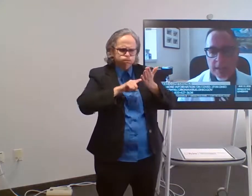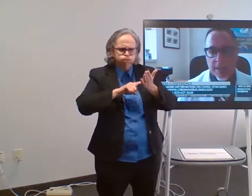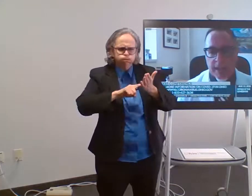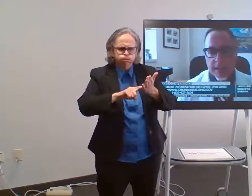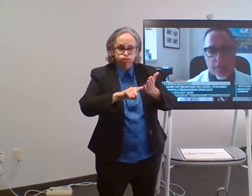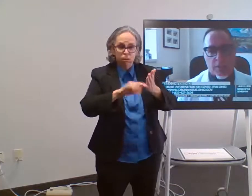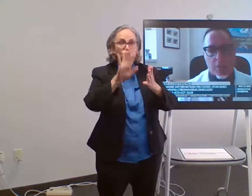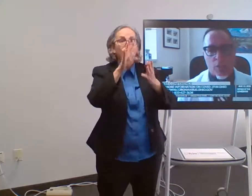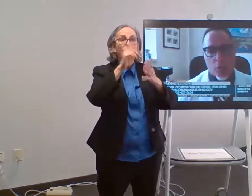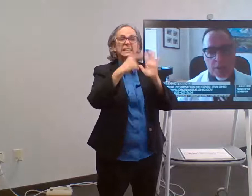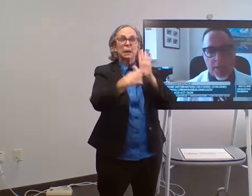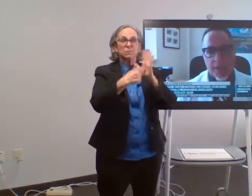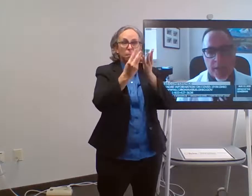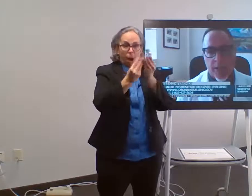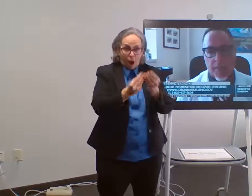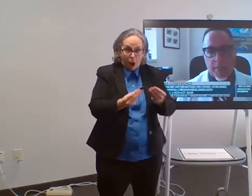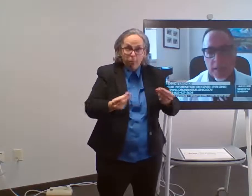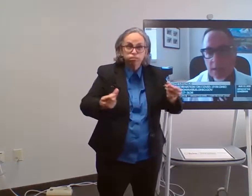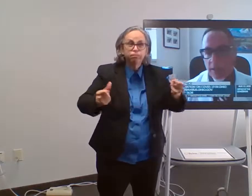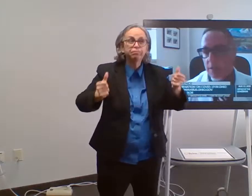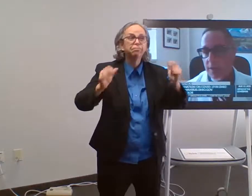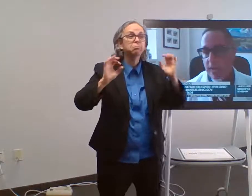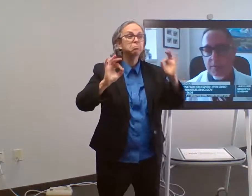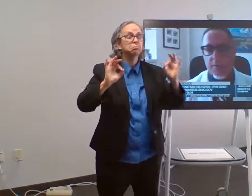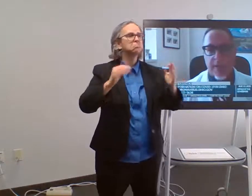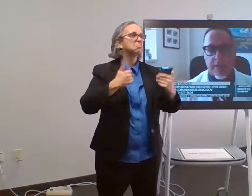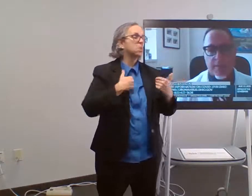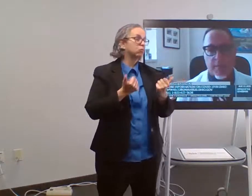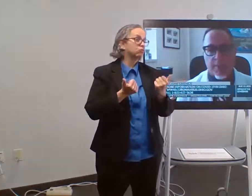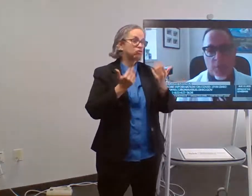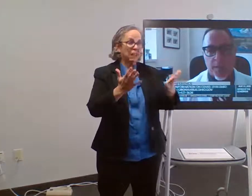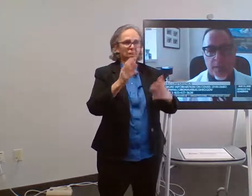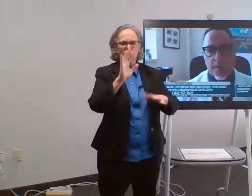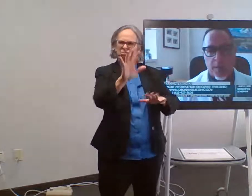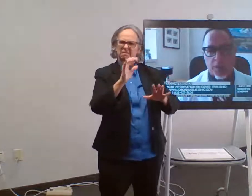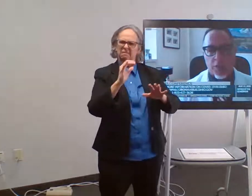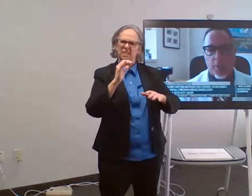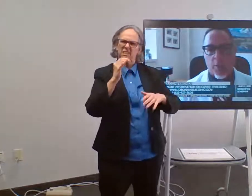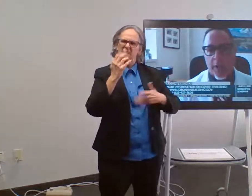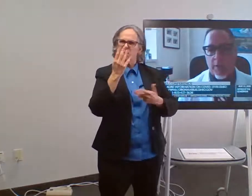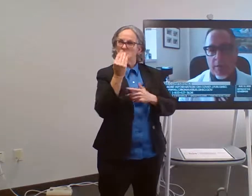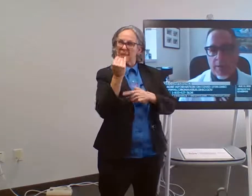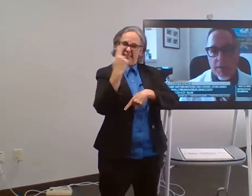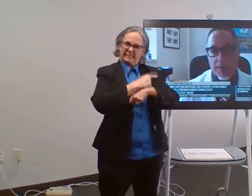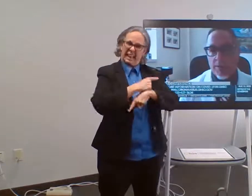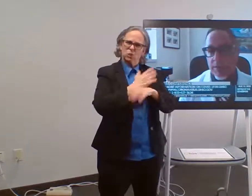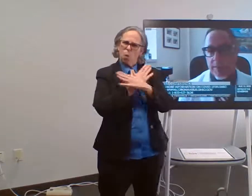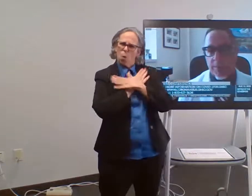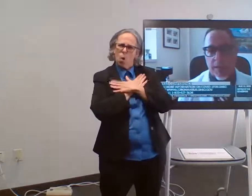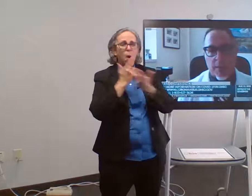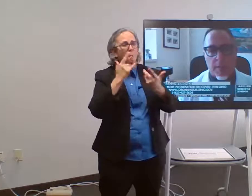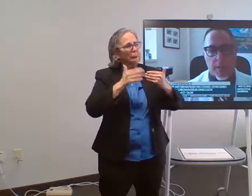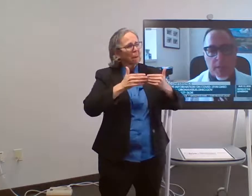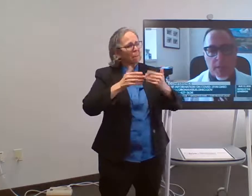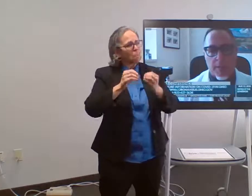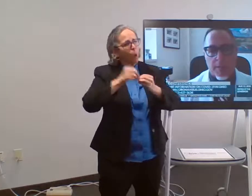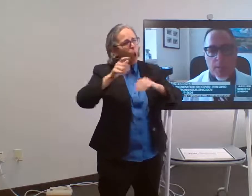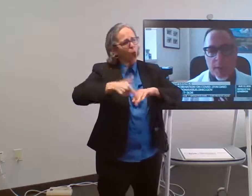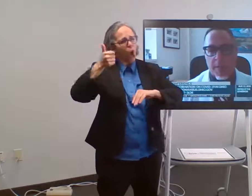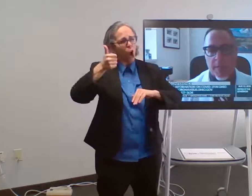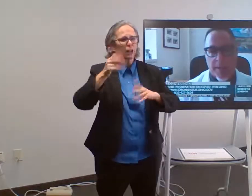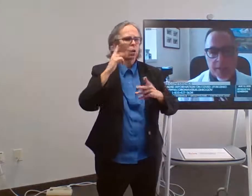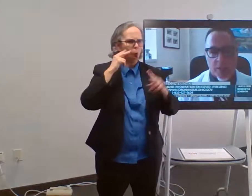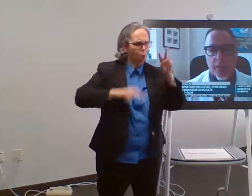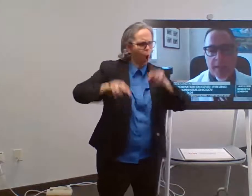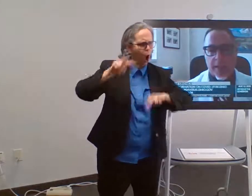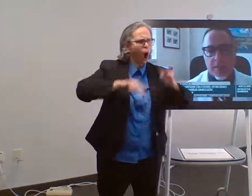at least that quarantine time, and even after that, for weeks, you should be aware of symptoms. And what I